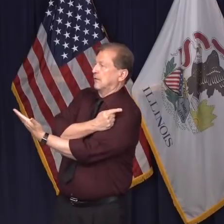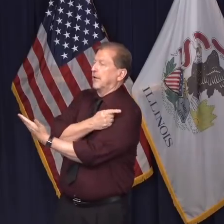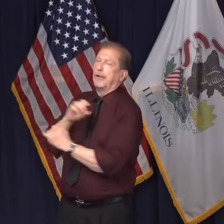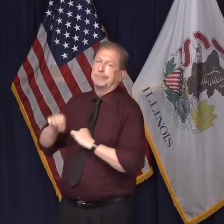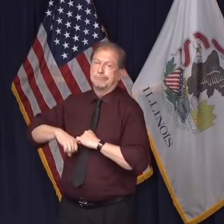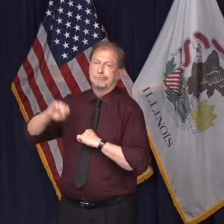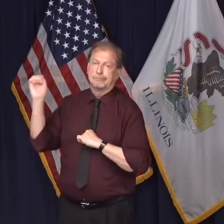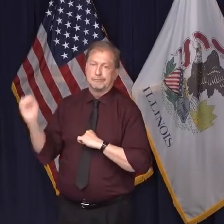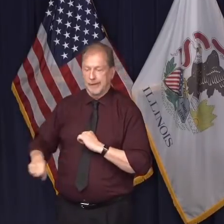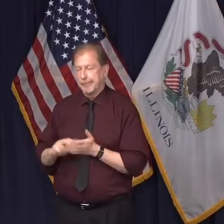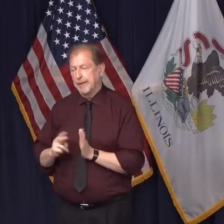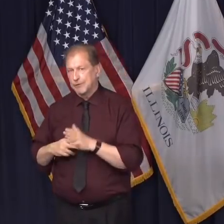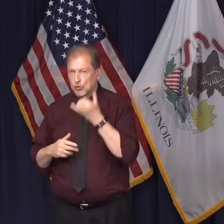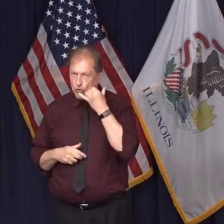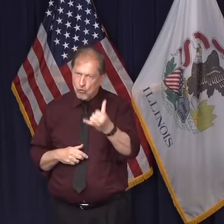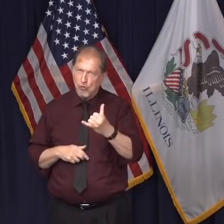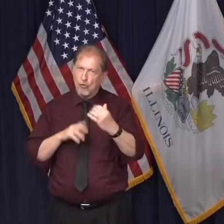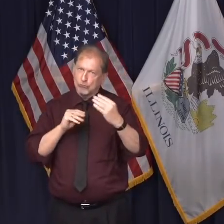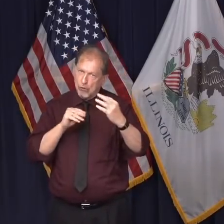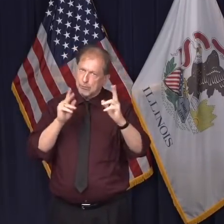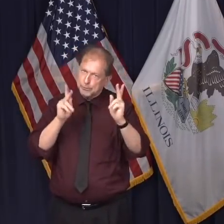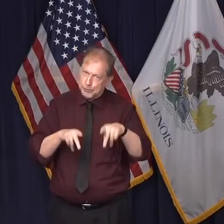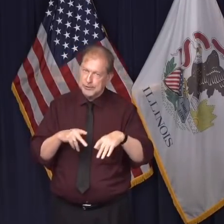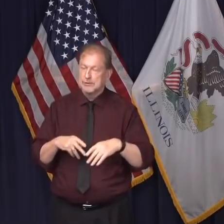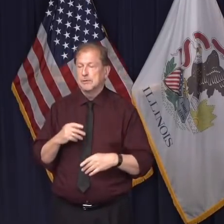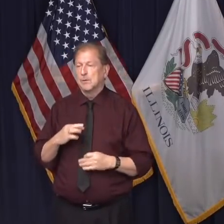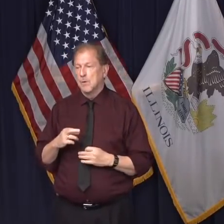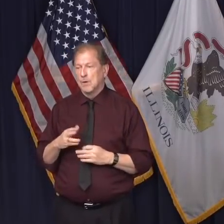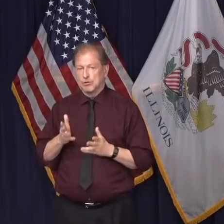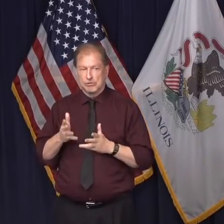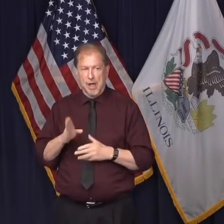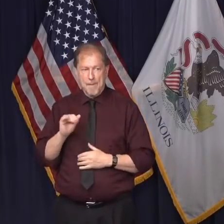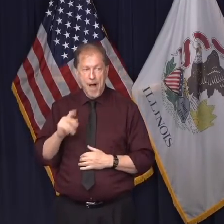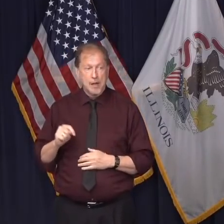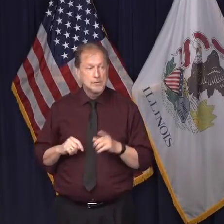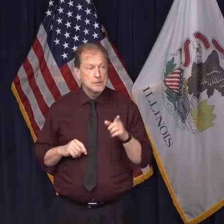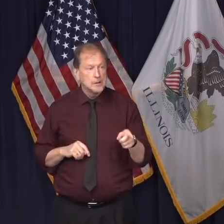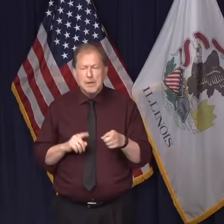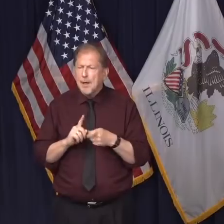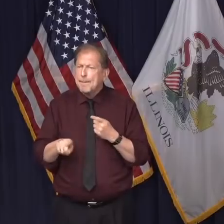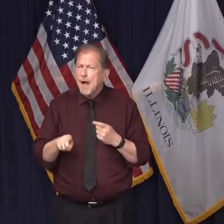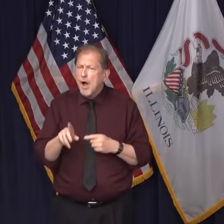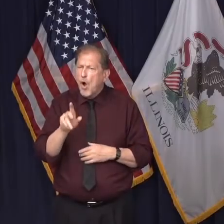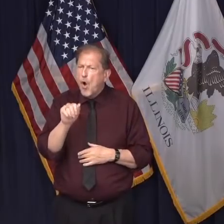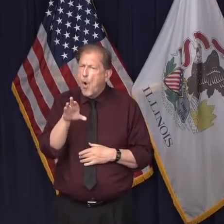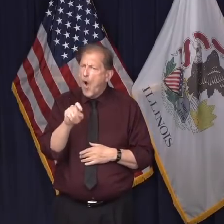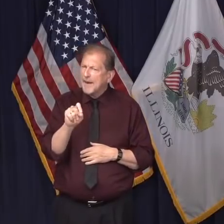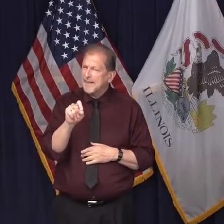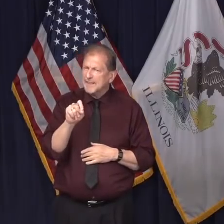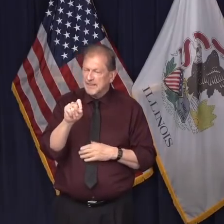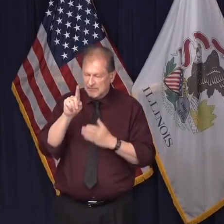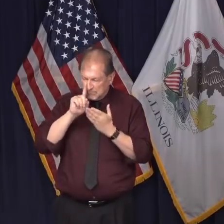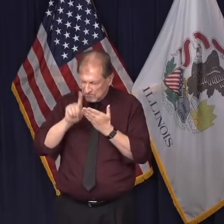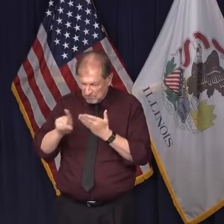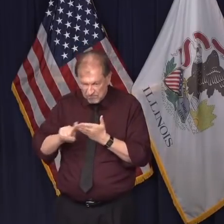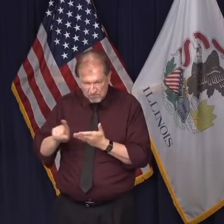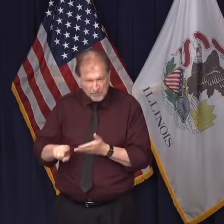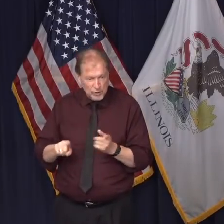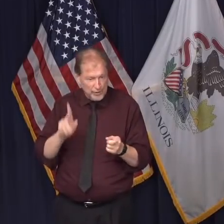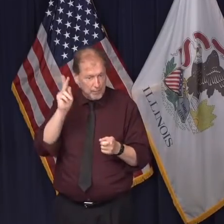somebody about or use the chat bot that exists online. Do you support an audit, though? I mean, is that a political move by the